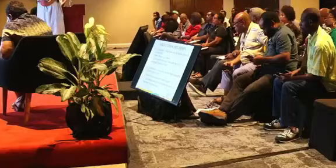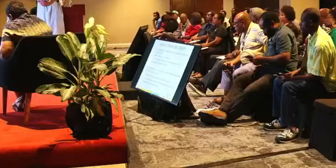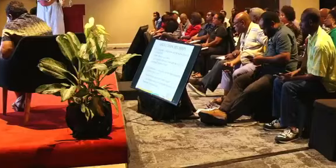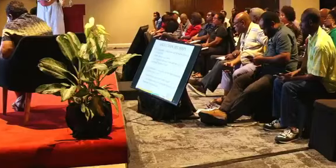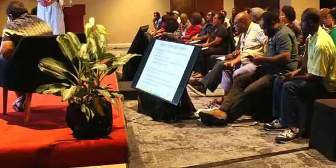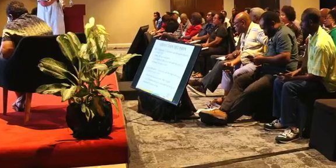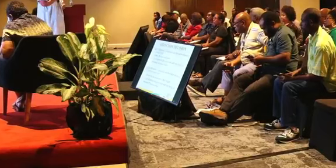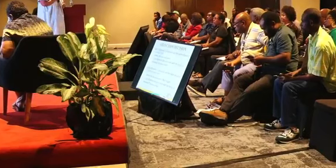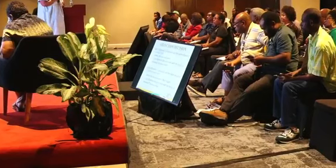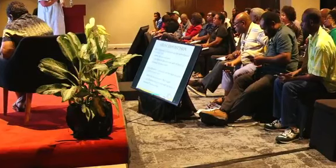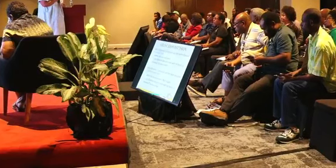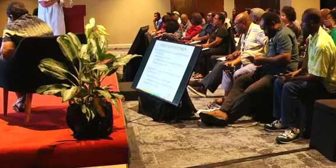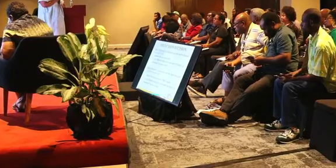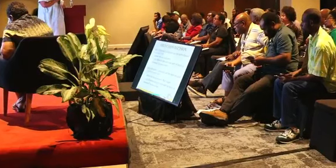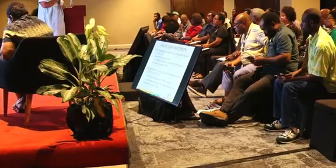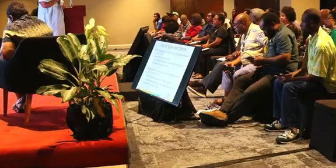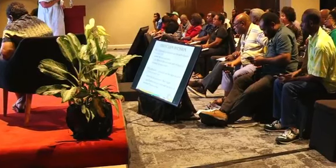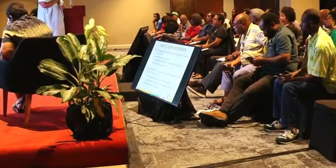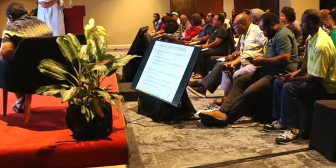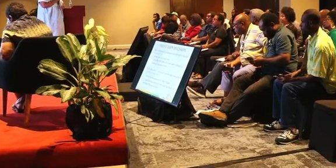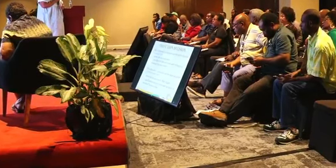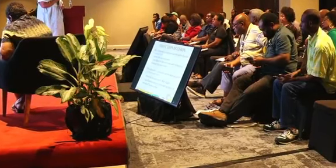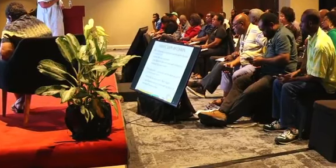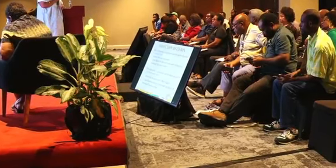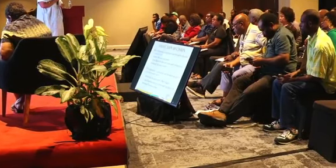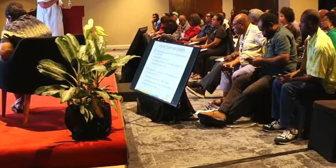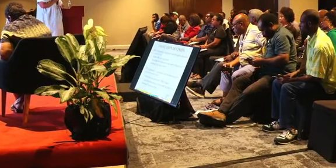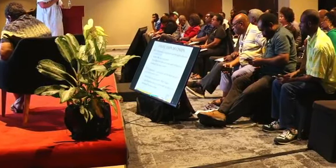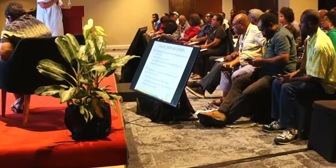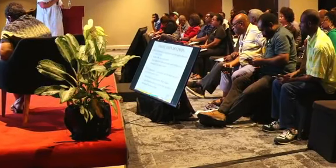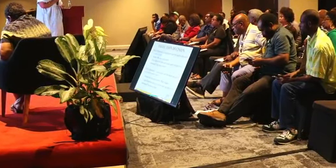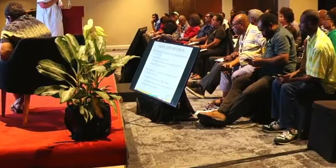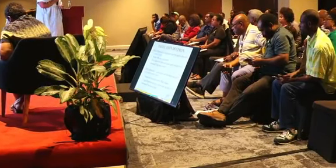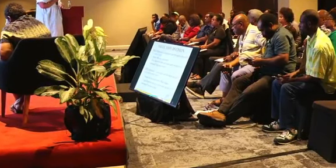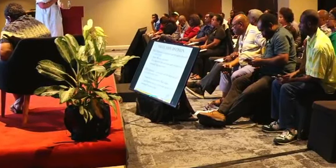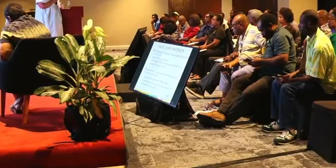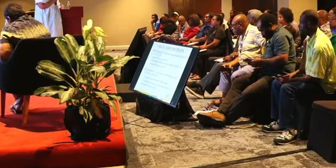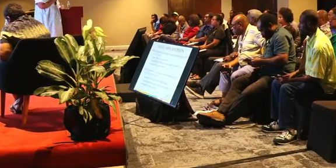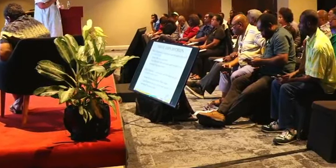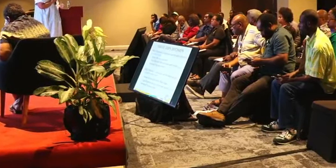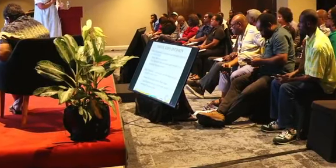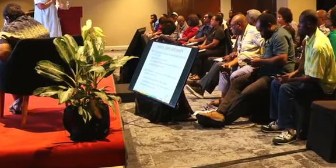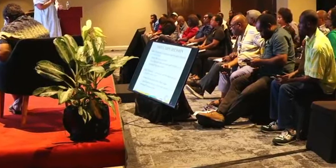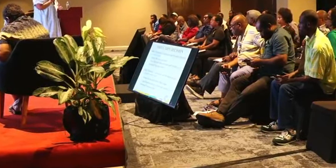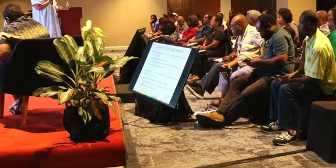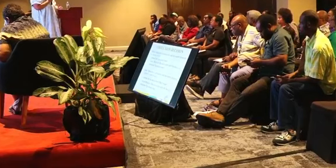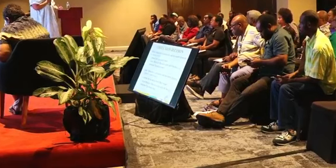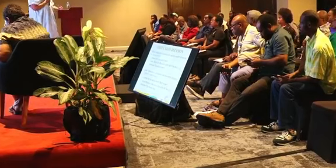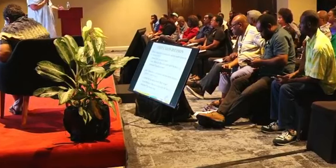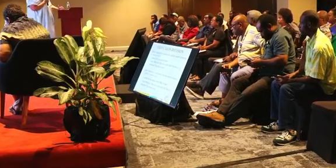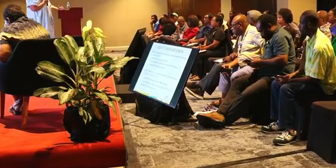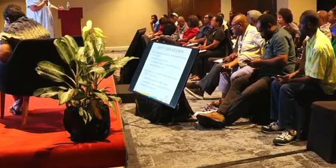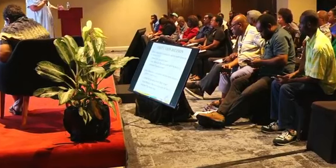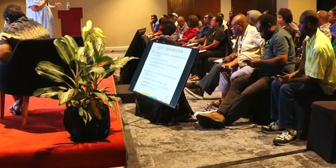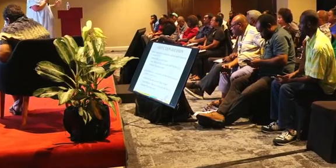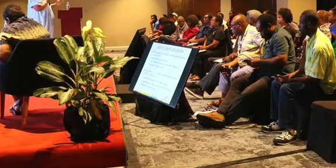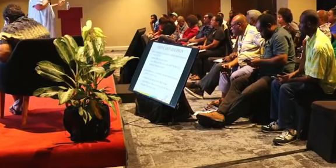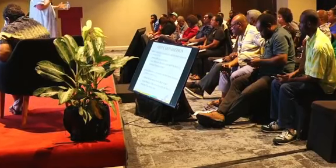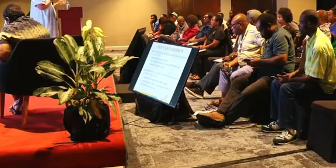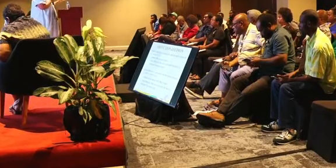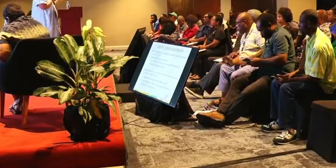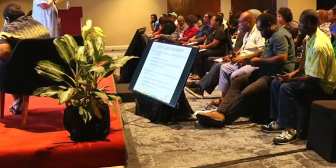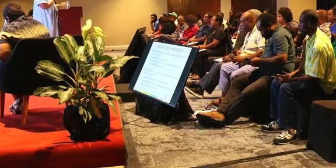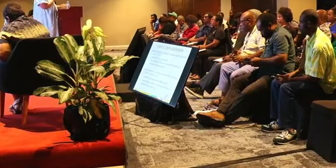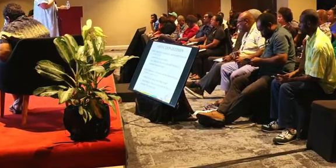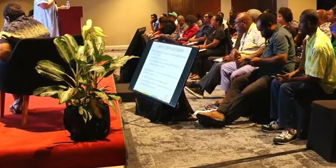The rest of it, you're going to have to pay. Is it clear? Remember, this is not something that is taken, you just